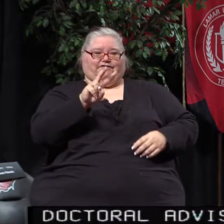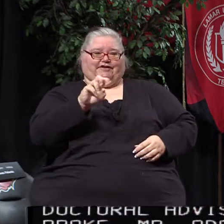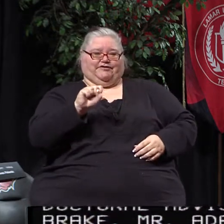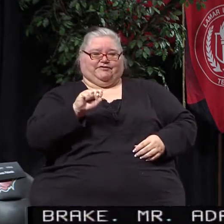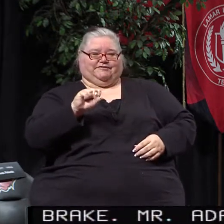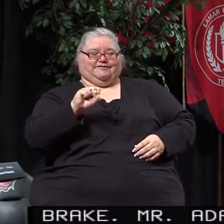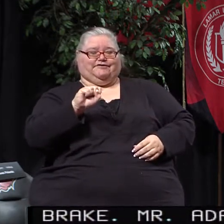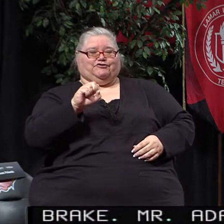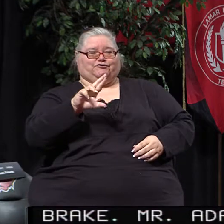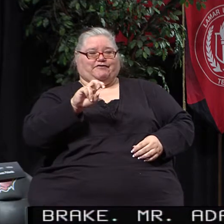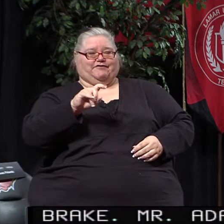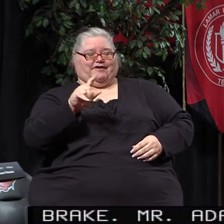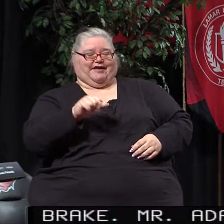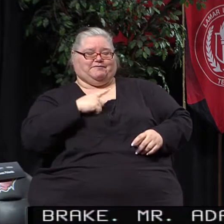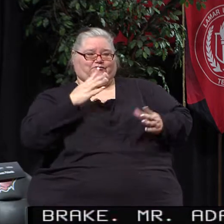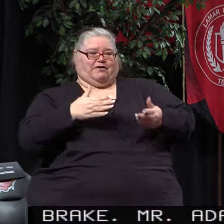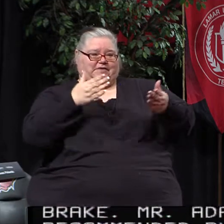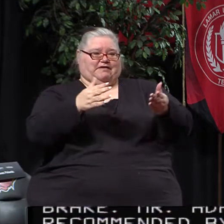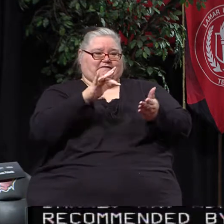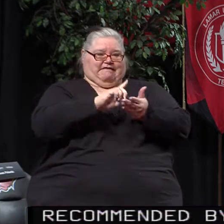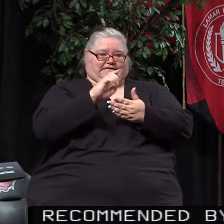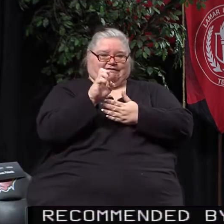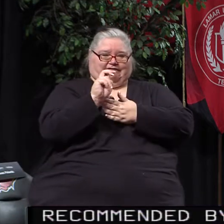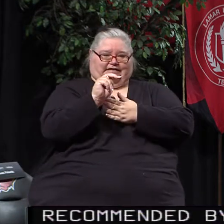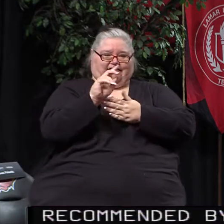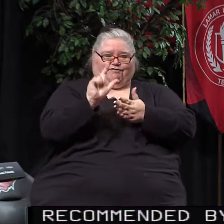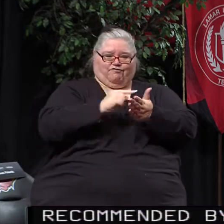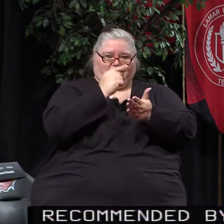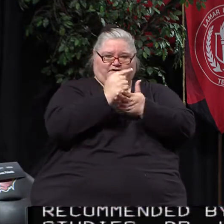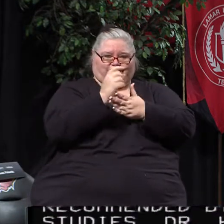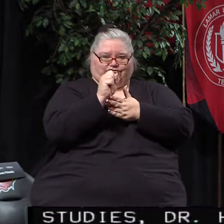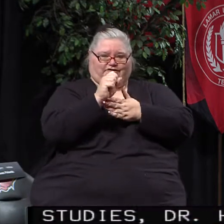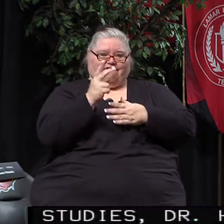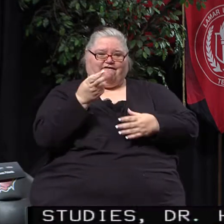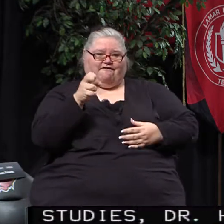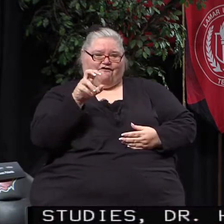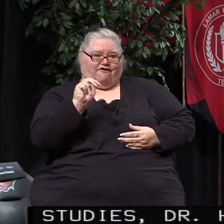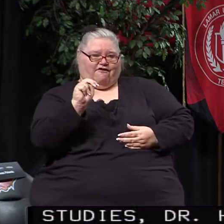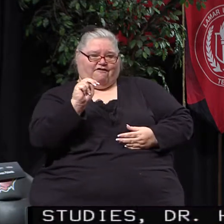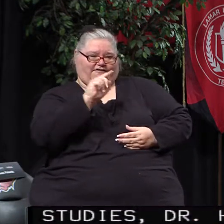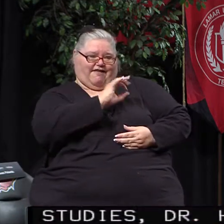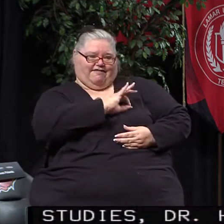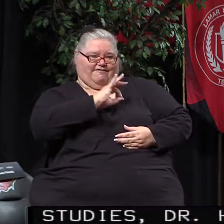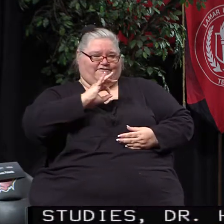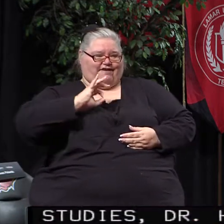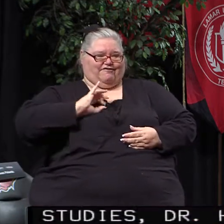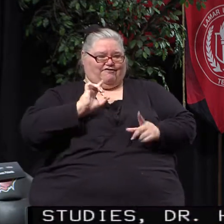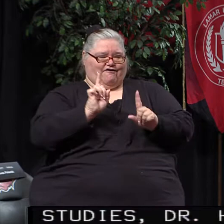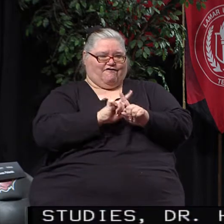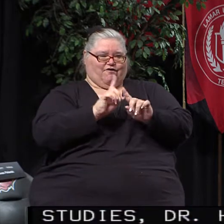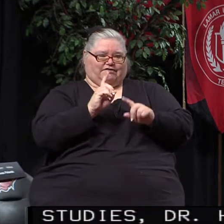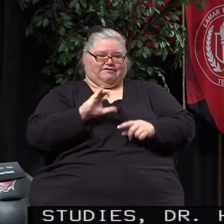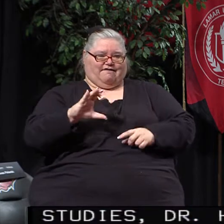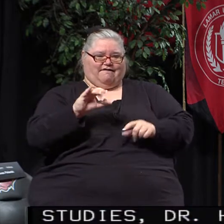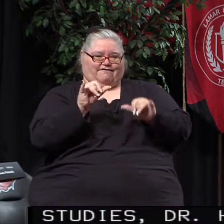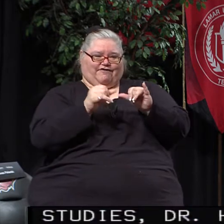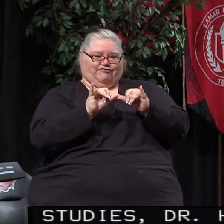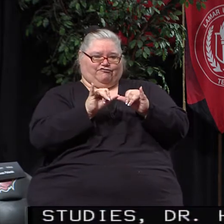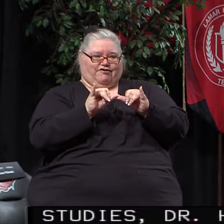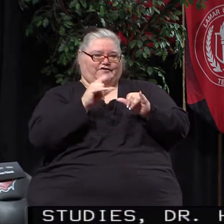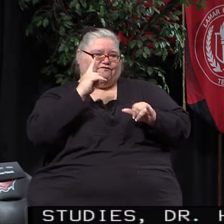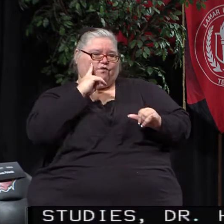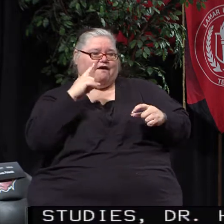Mr. Srivastava has been recommended by the Dean of Graduate Studies, Dr. Harn, and by the graduate faculty for the Doctor of Engineering degree